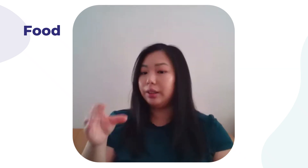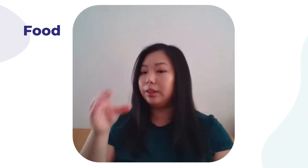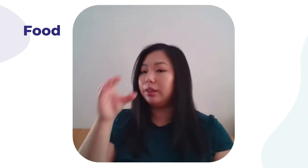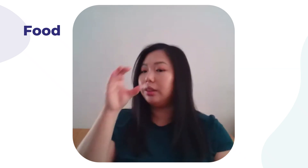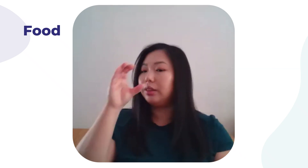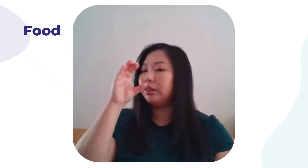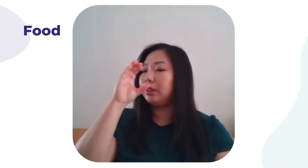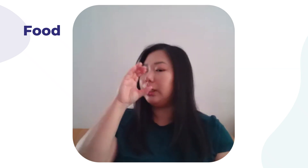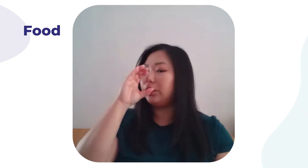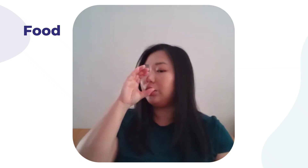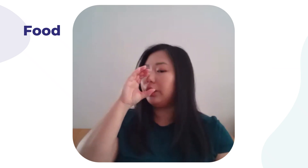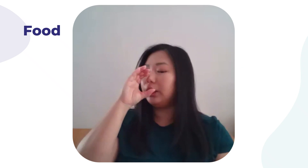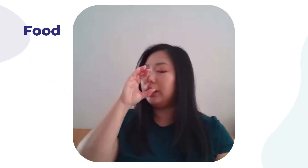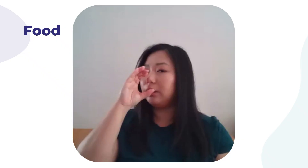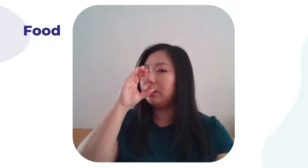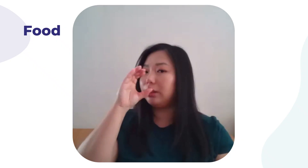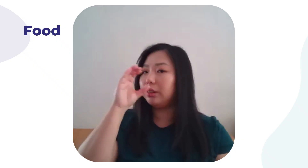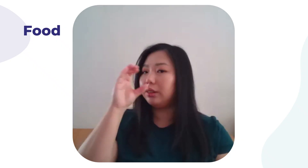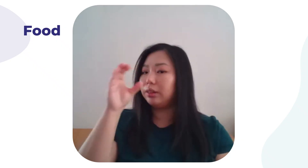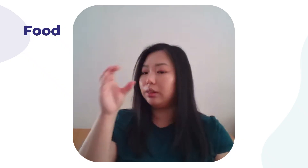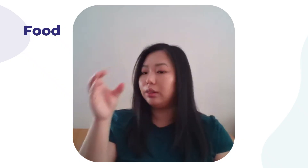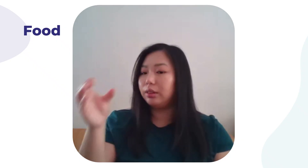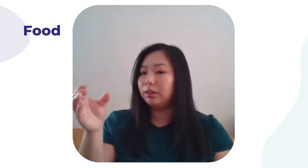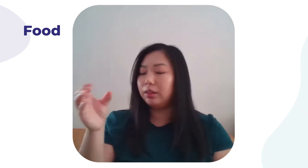Drink, take a drink.